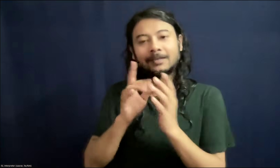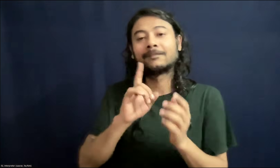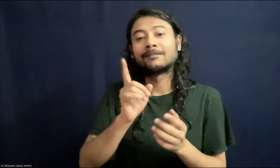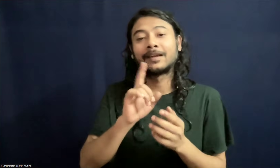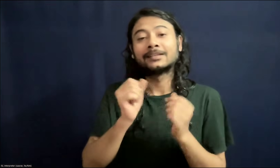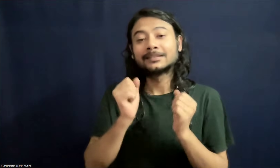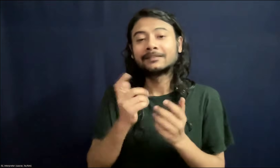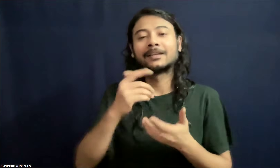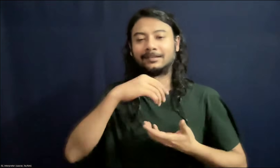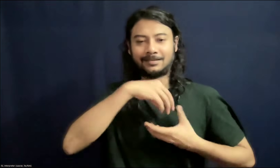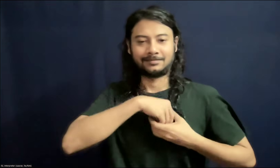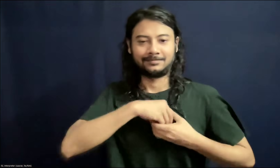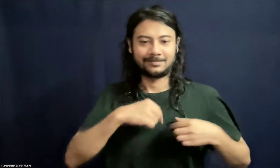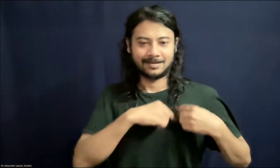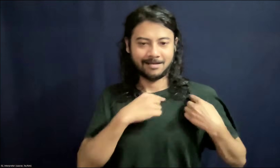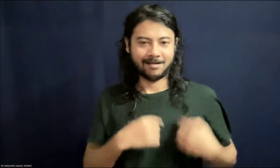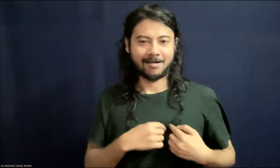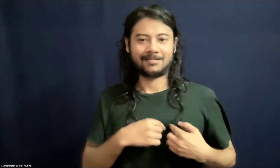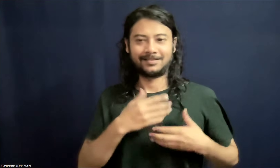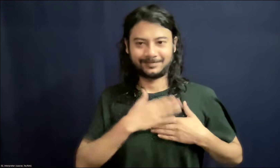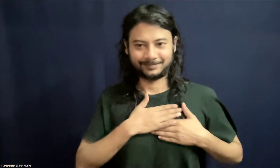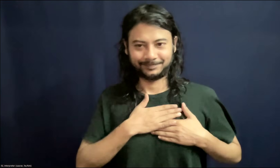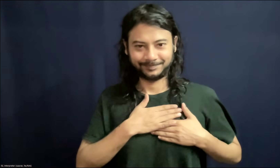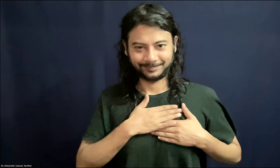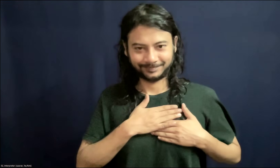let's start. That's good. So that was, and also